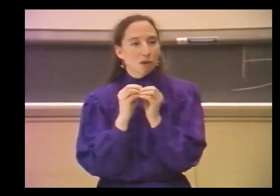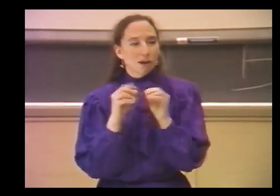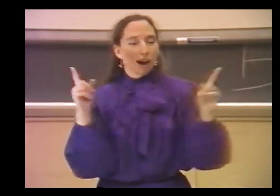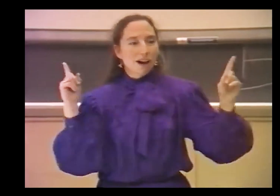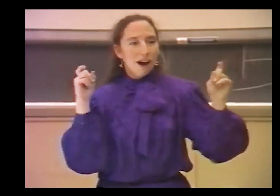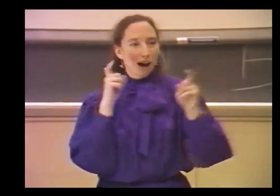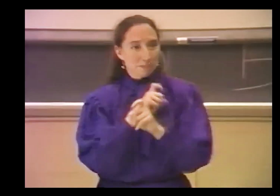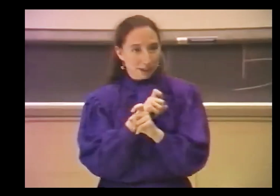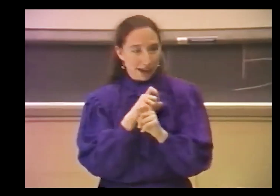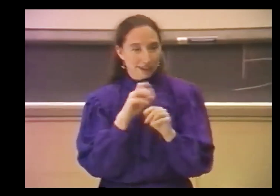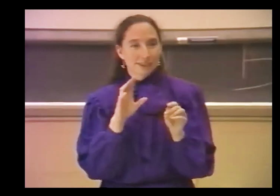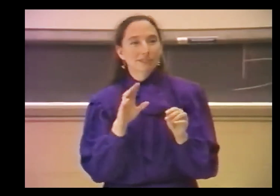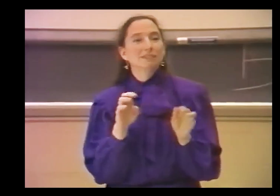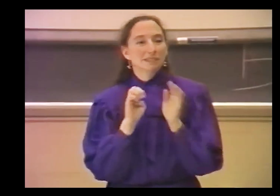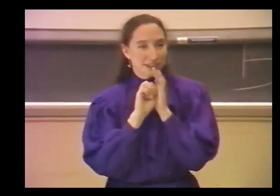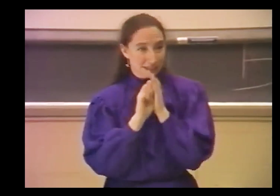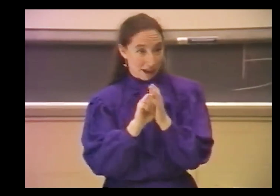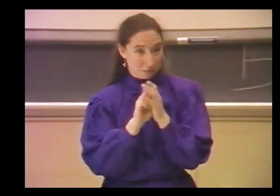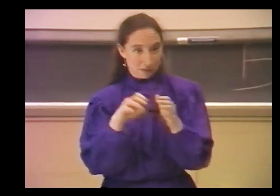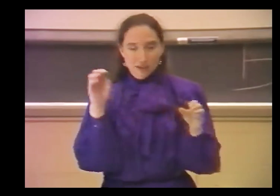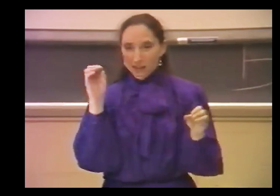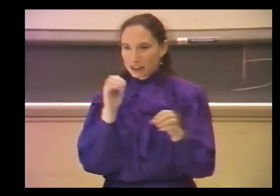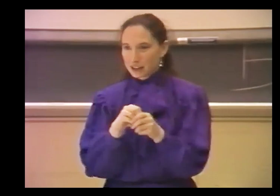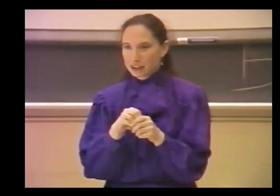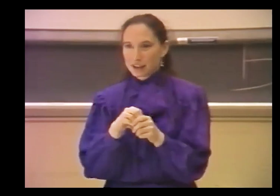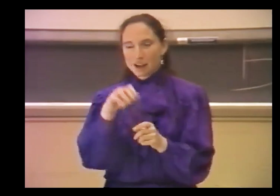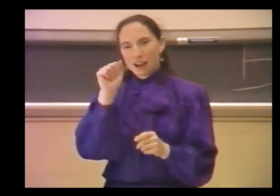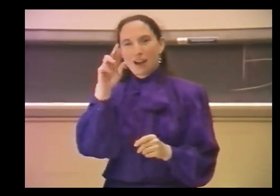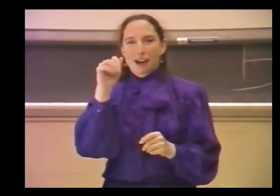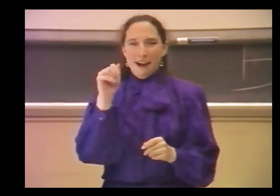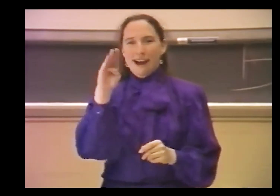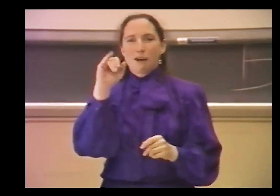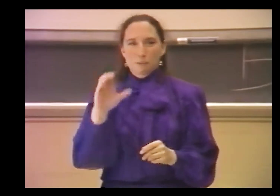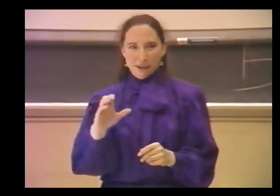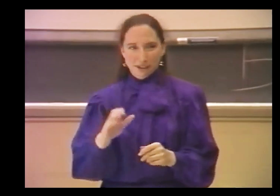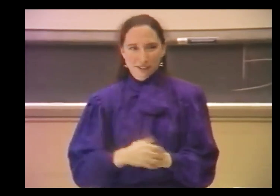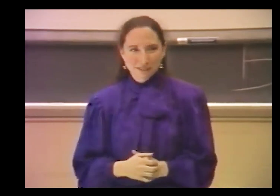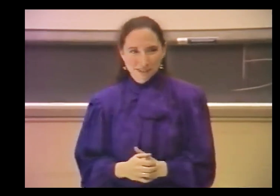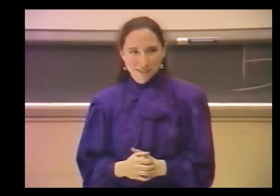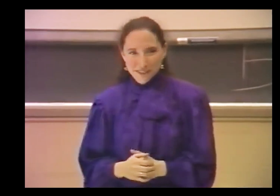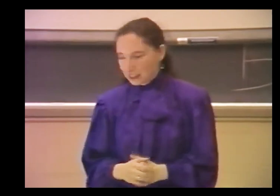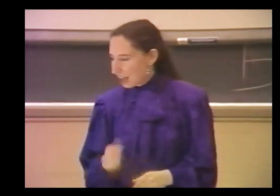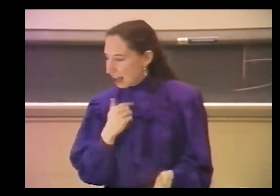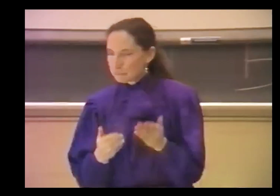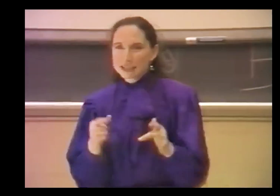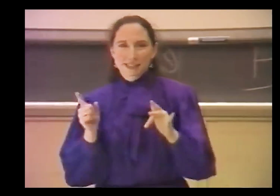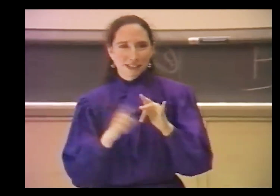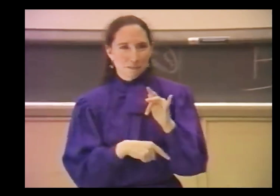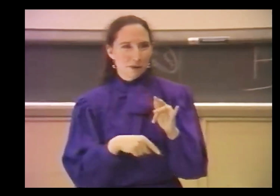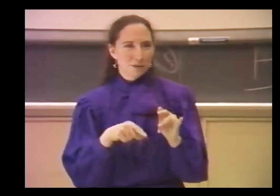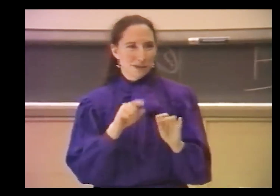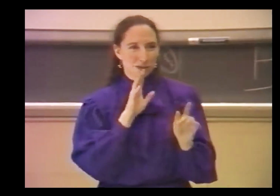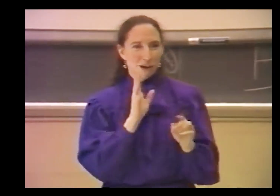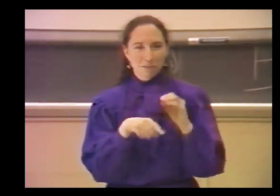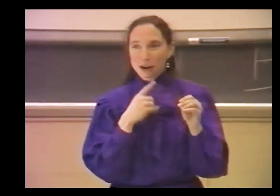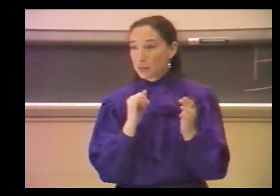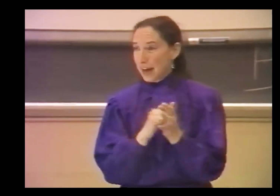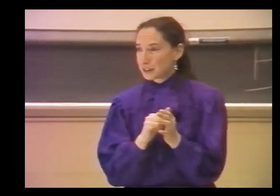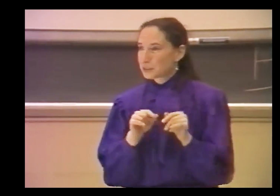more complicated examples in Arabic. I may skip those and talk about that